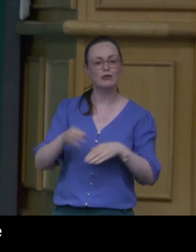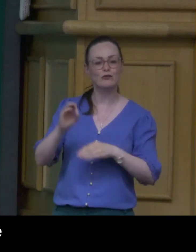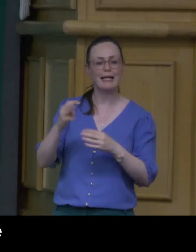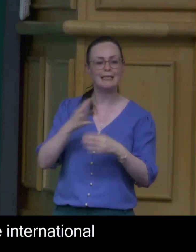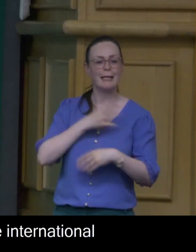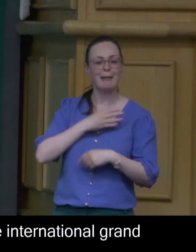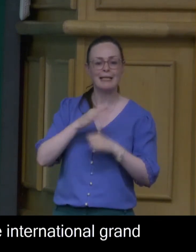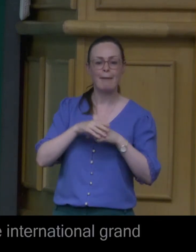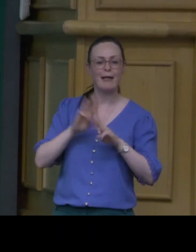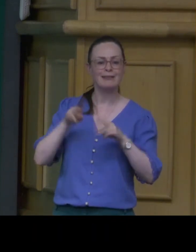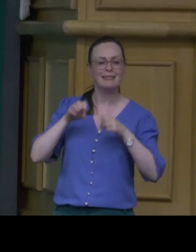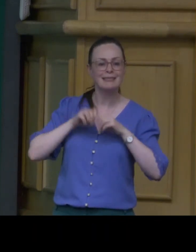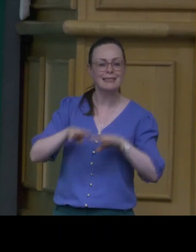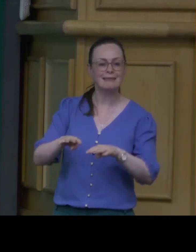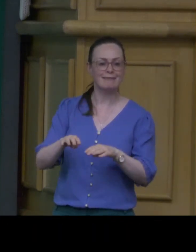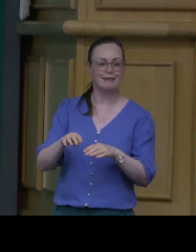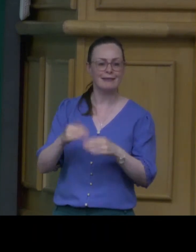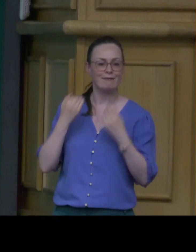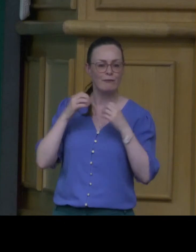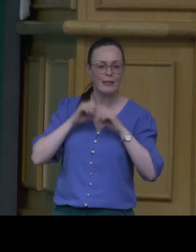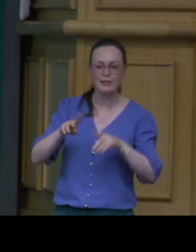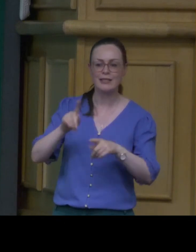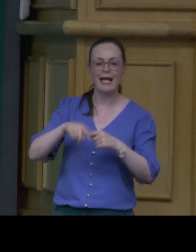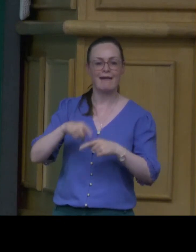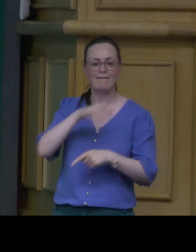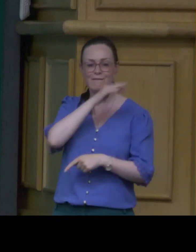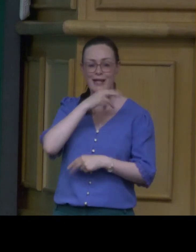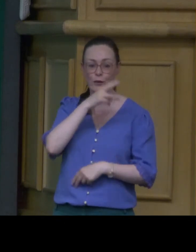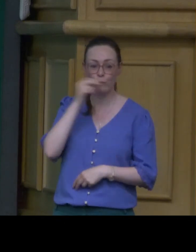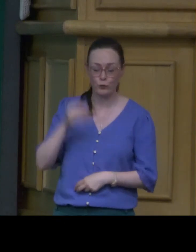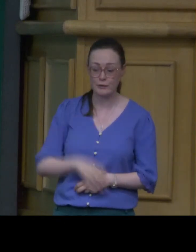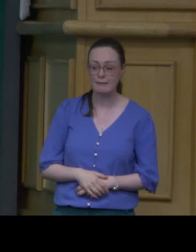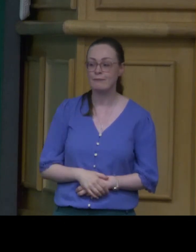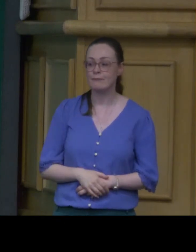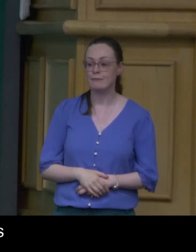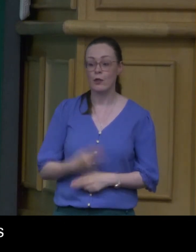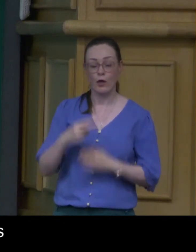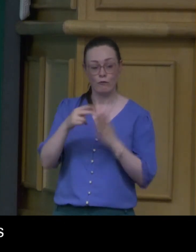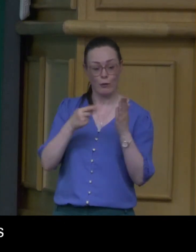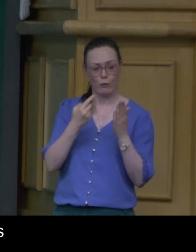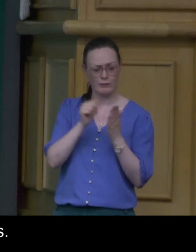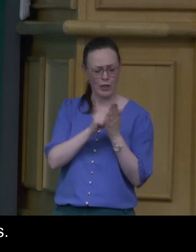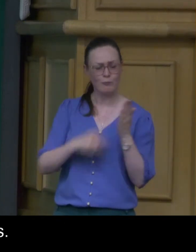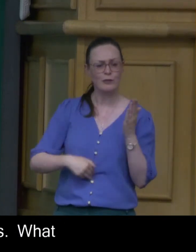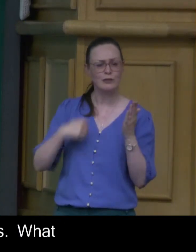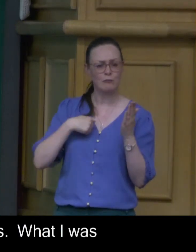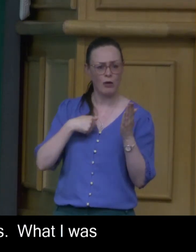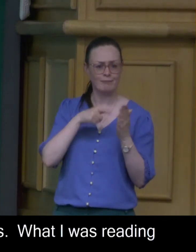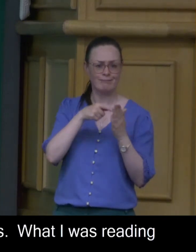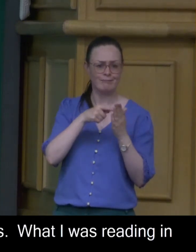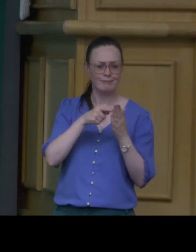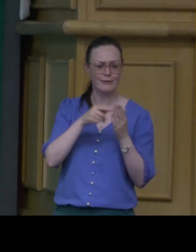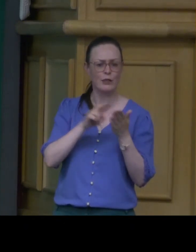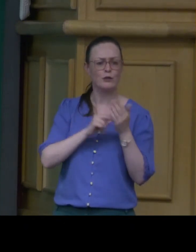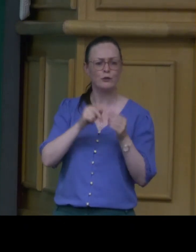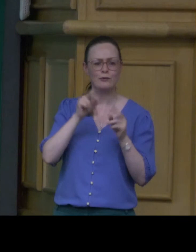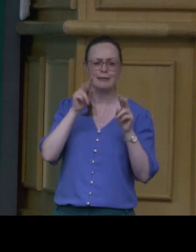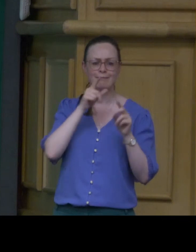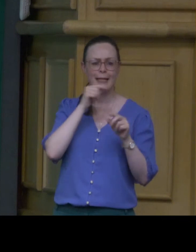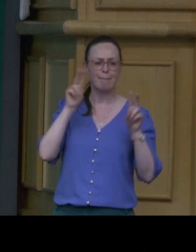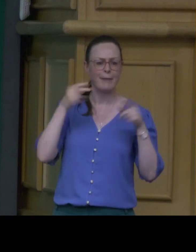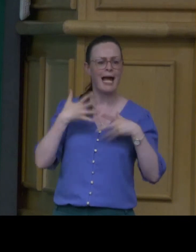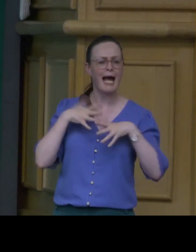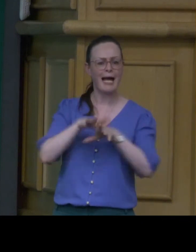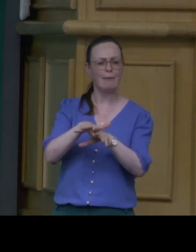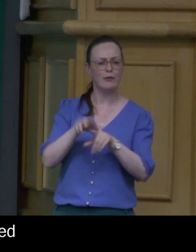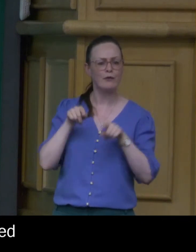on Disinformation and Fake News. It's what I was reading one of the documents this morning described as hybrid